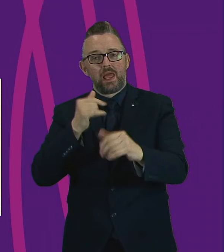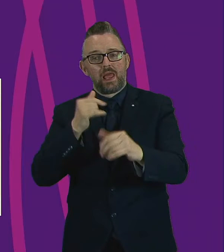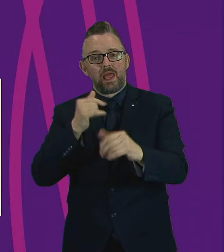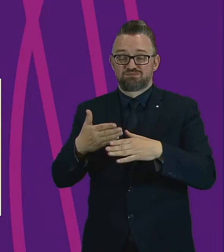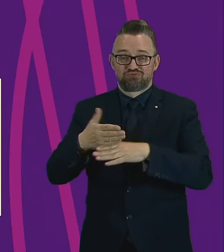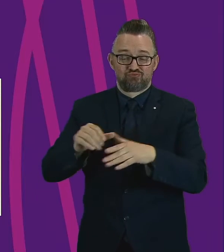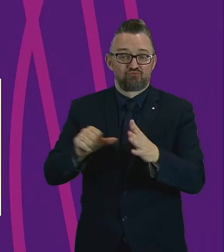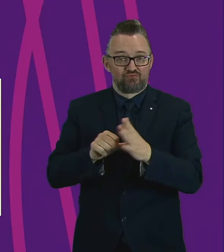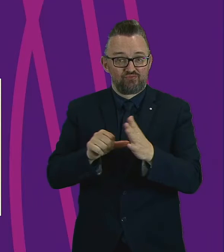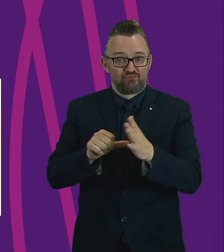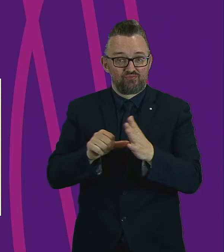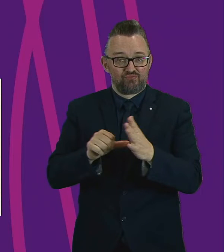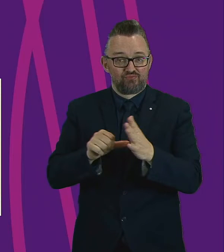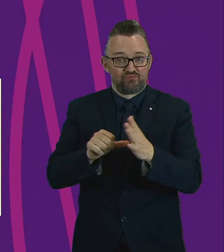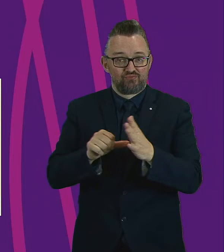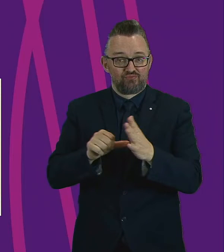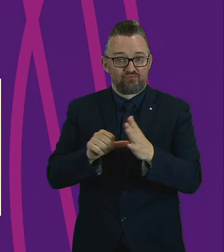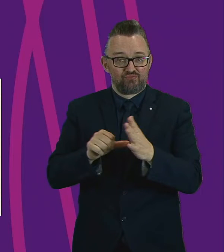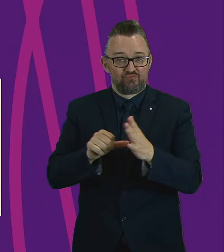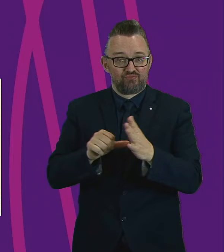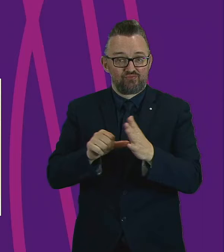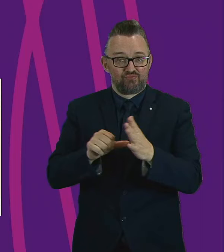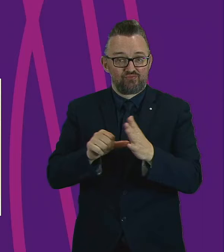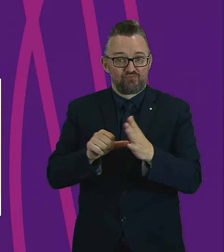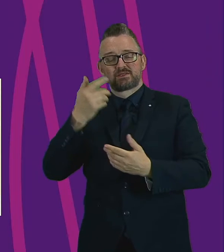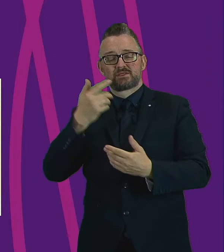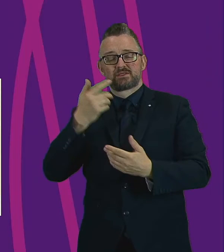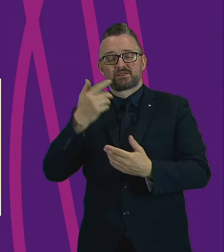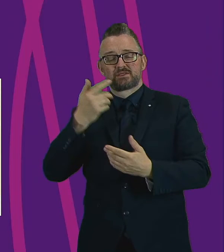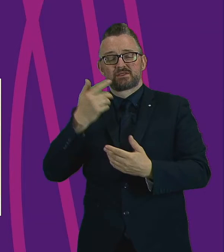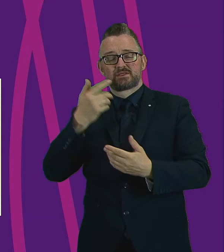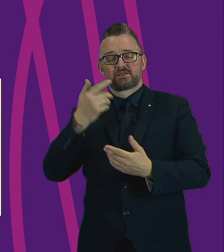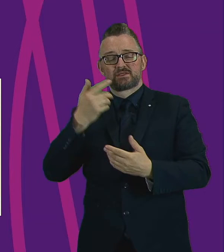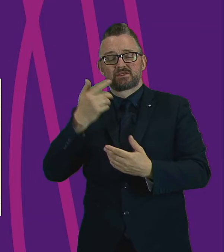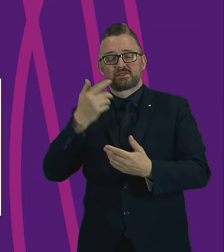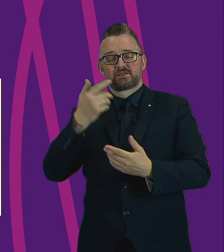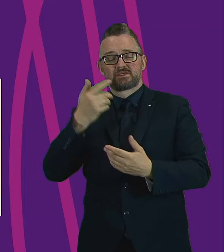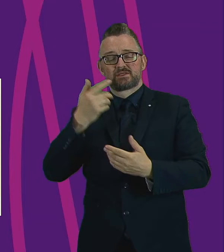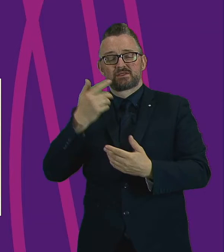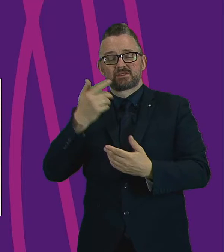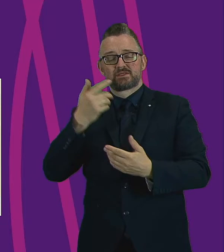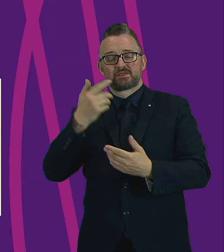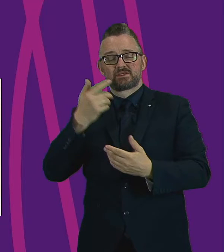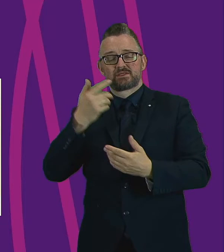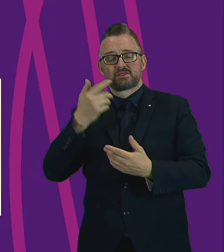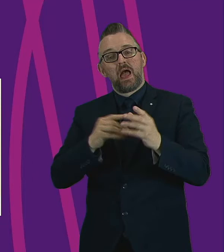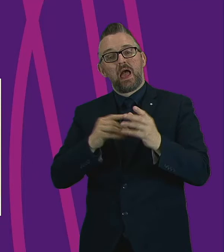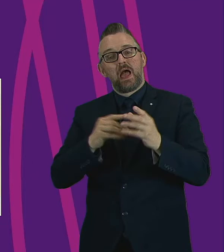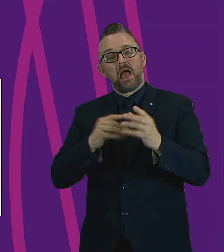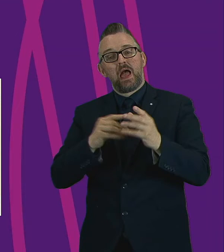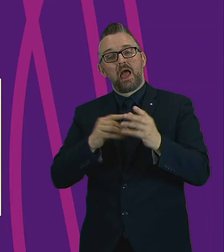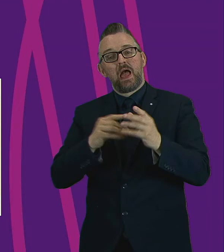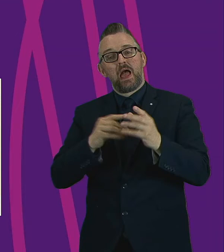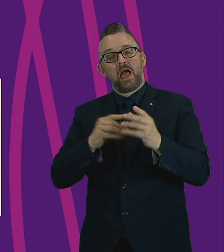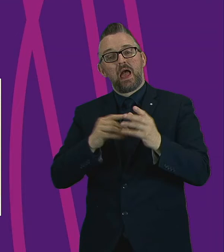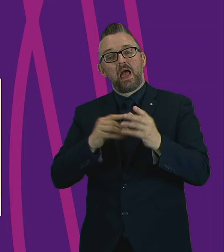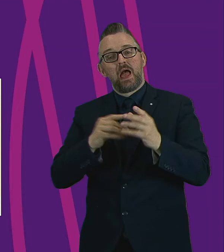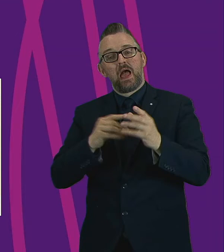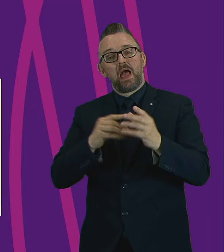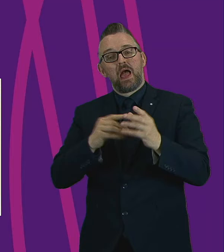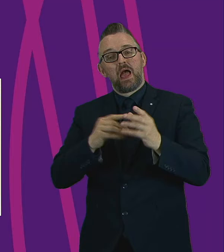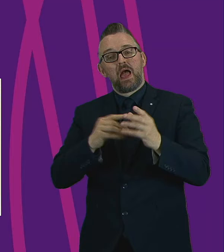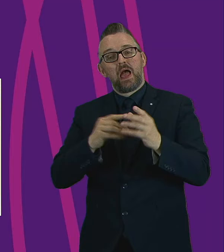their ability to innovate and adapt. Now, as the MSP for Aberdeenshire West, can I end with a call for our rural economy? Another